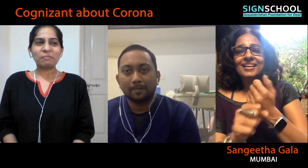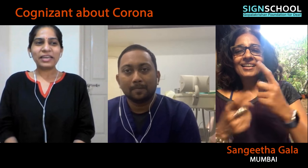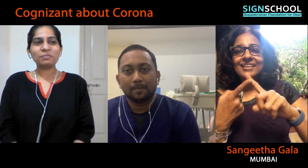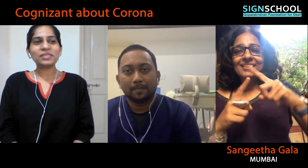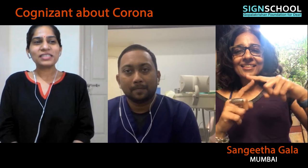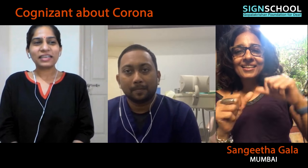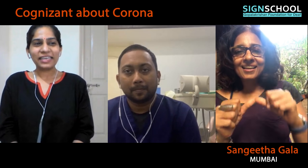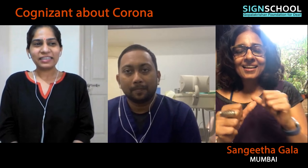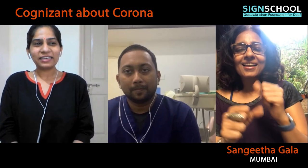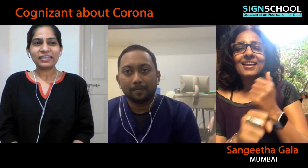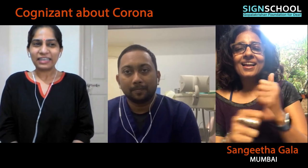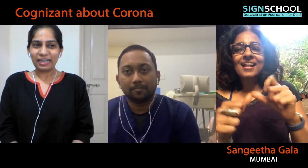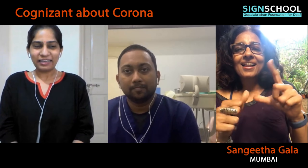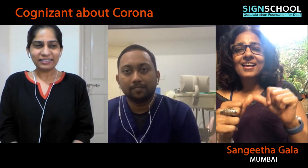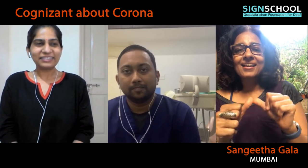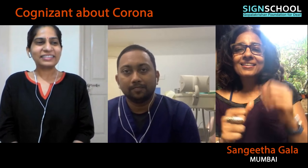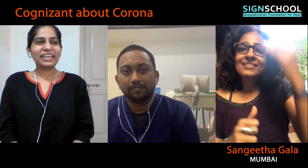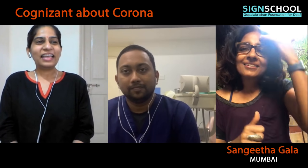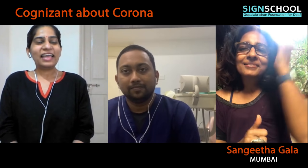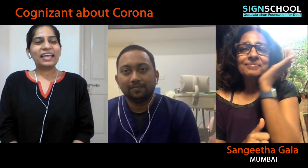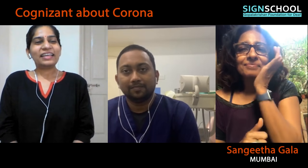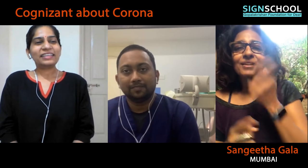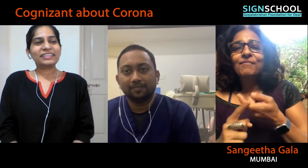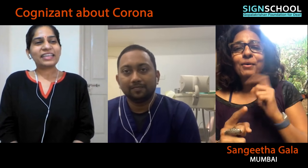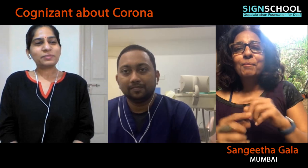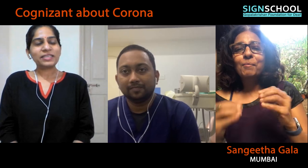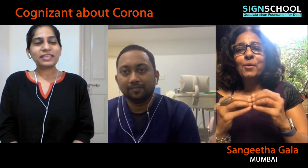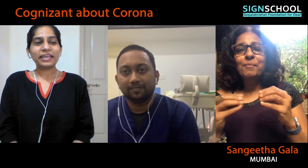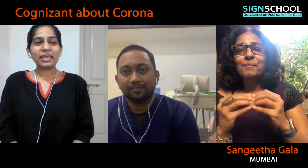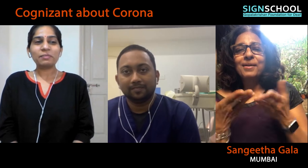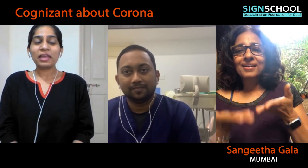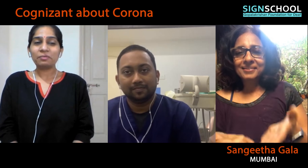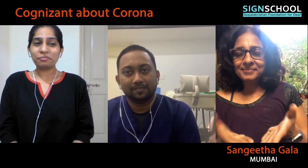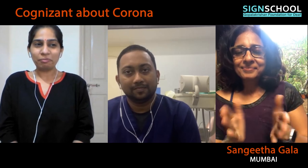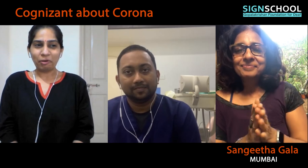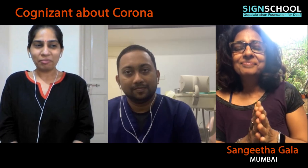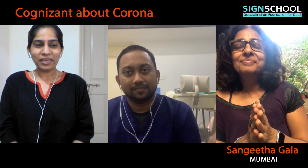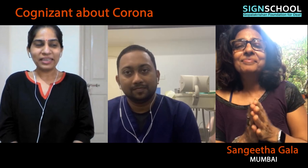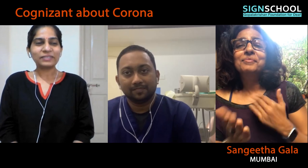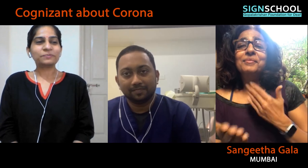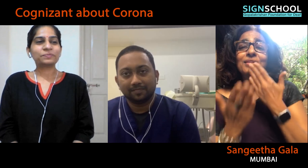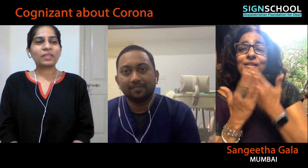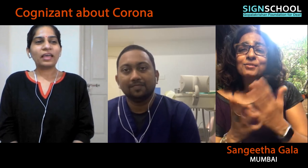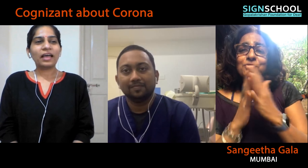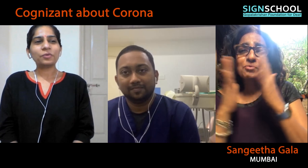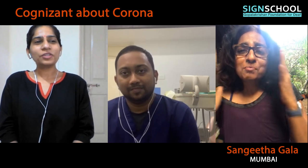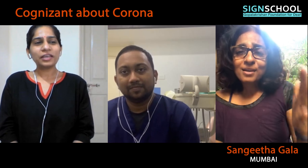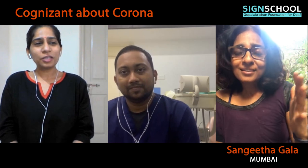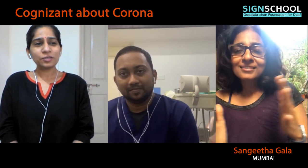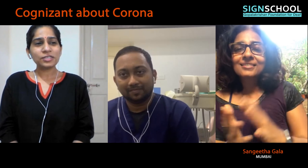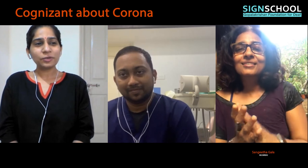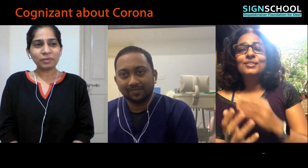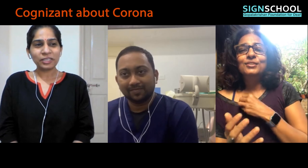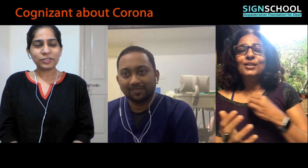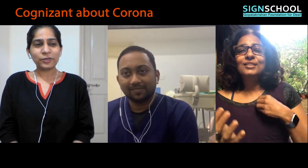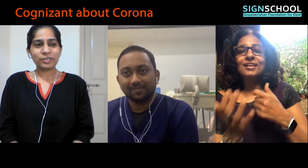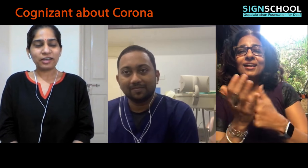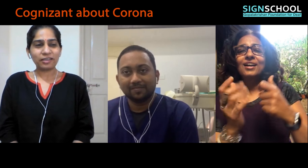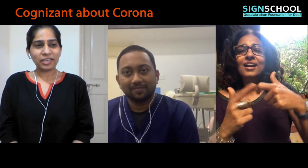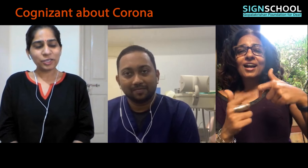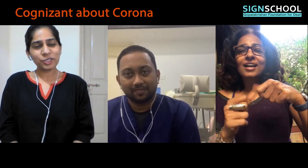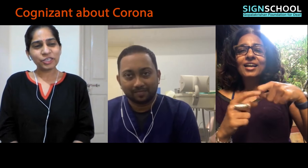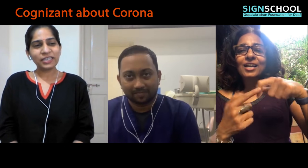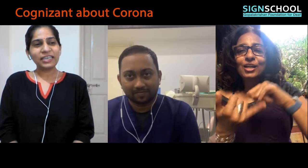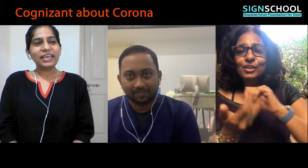Hello, my name is Sangeeta Gala. That's my sign name and I'm from Bombay. I want to thank you so much,